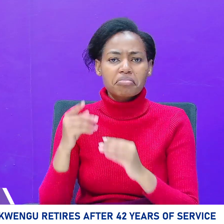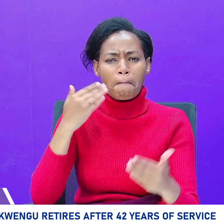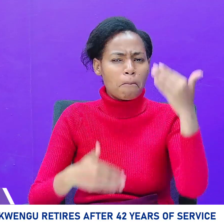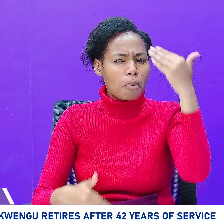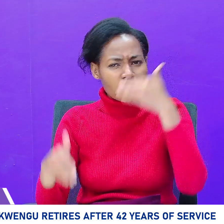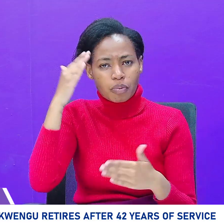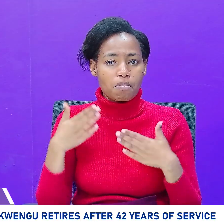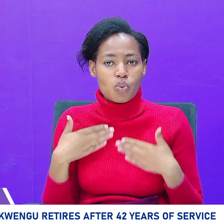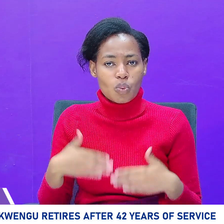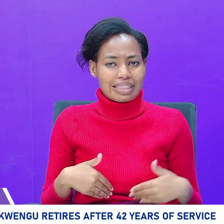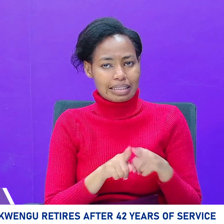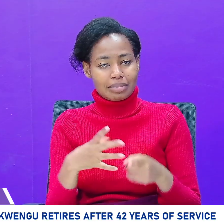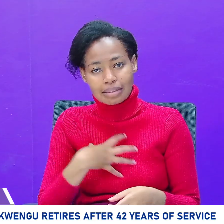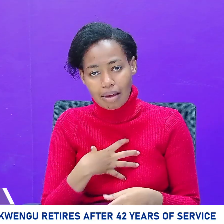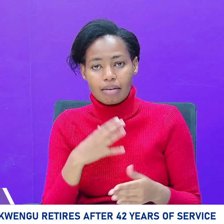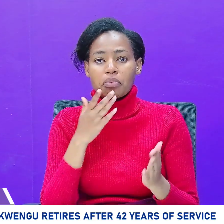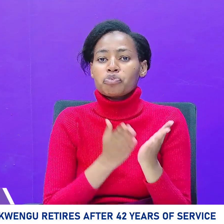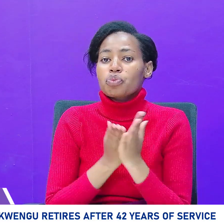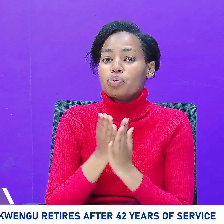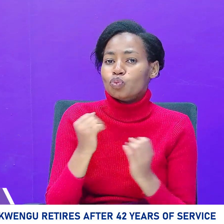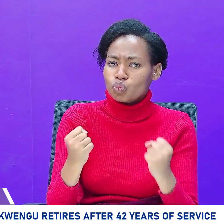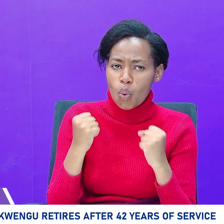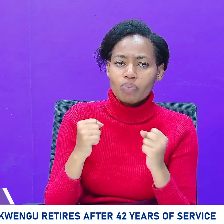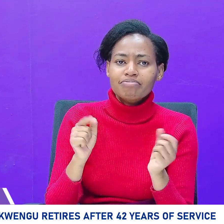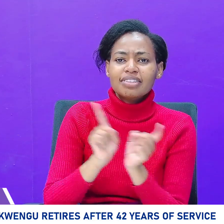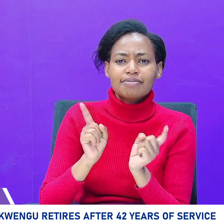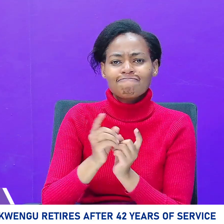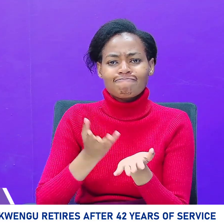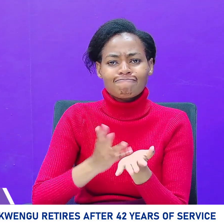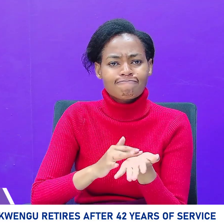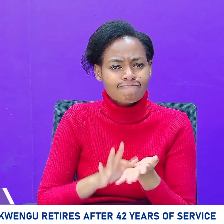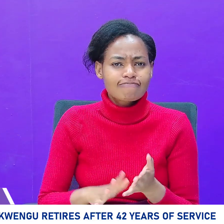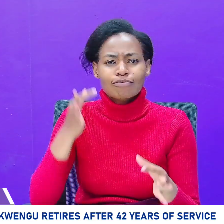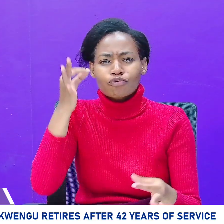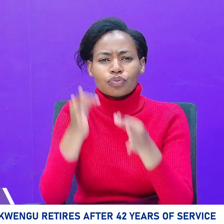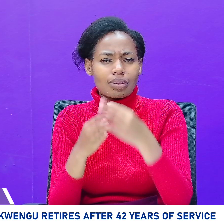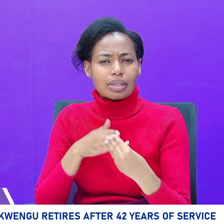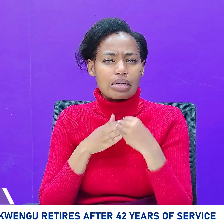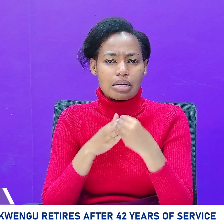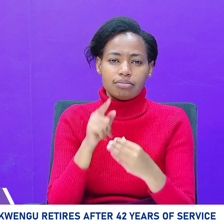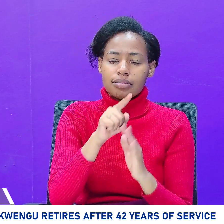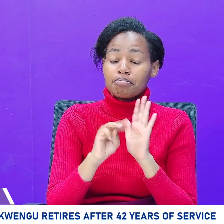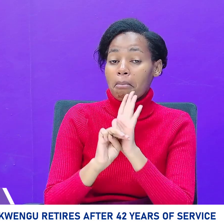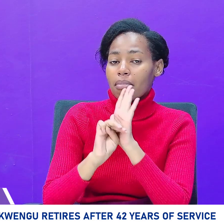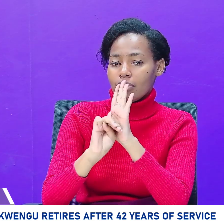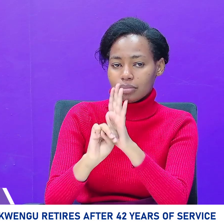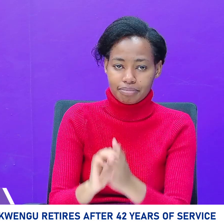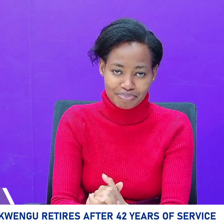and contributed to various professional bodies, leaving a strong footprint in judicial leadership